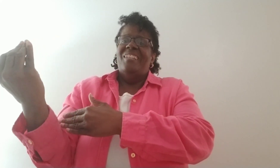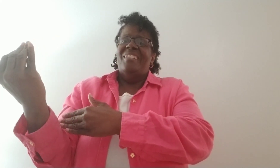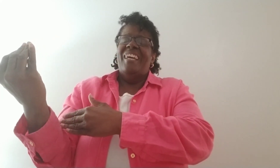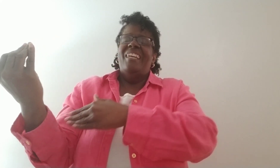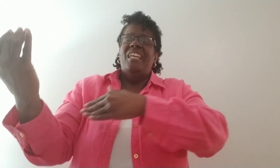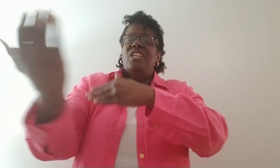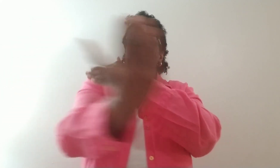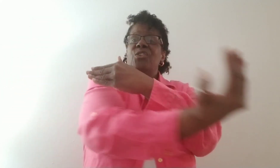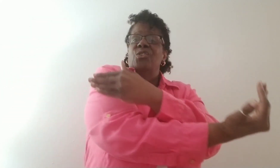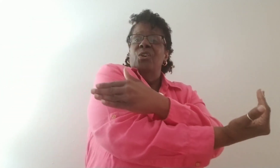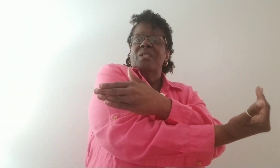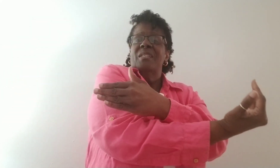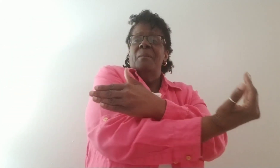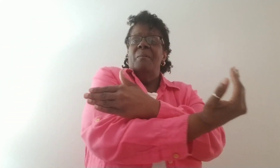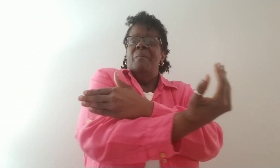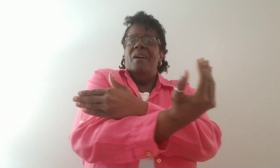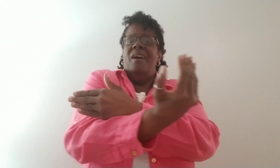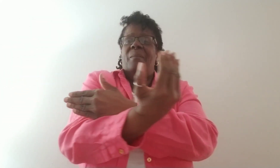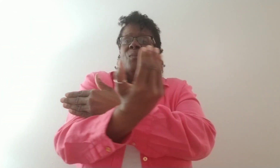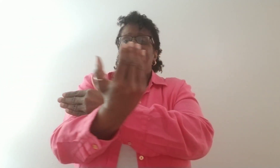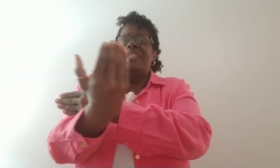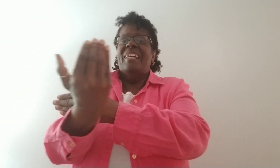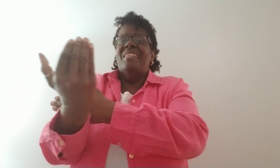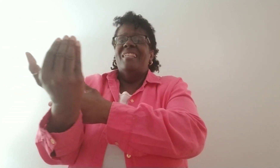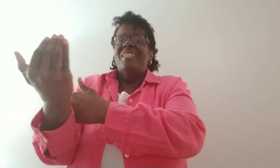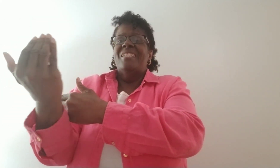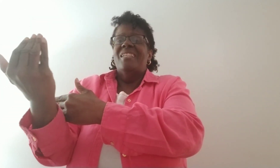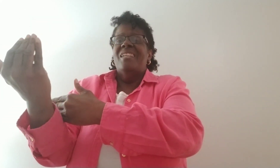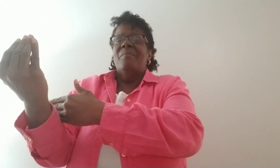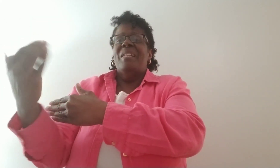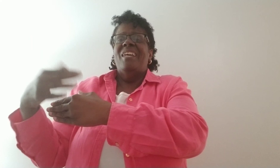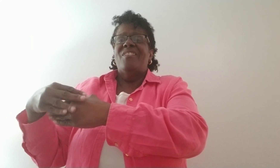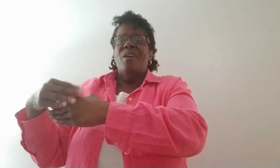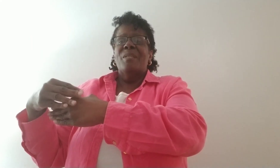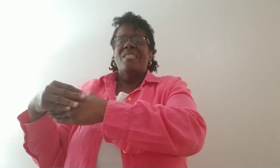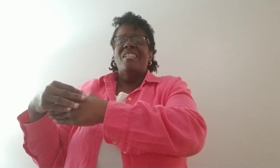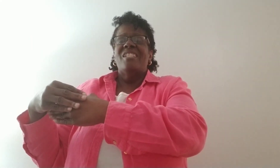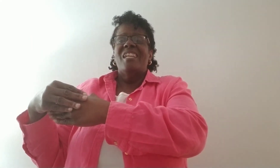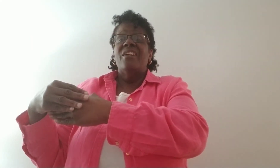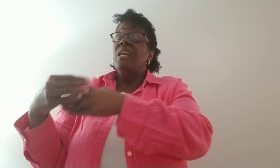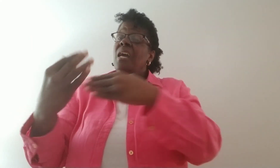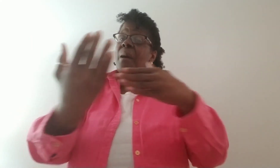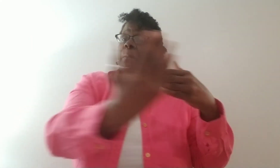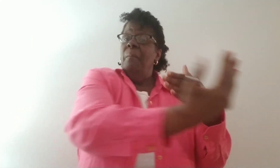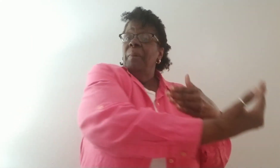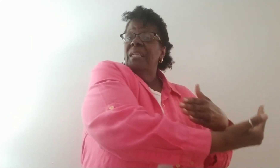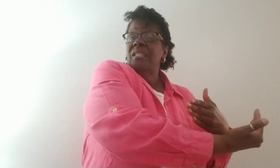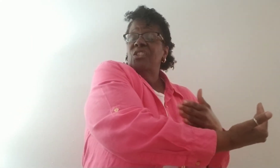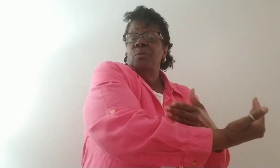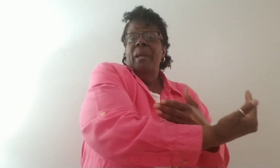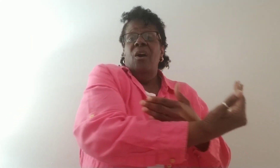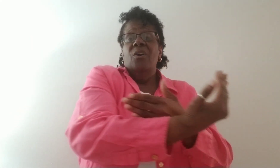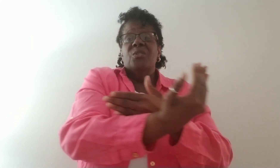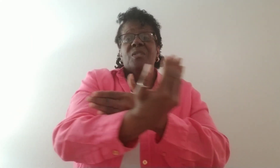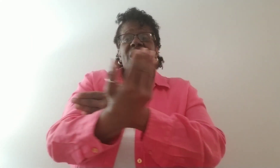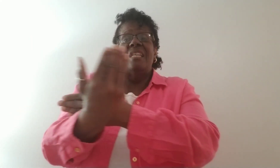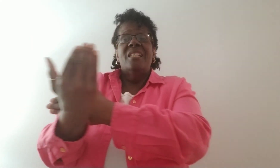Okay, so you notice I'm moving like this. My left arm is stationary, but you may also see it this